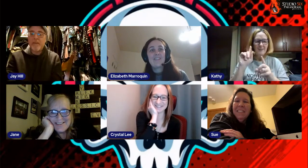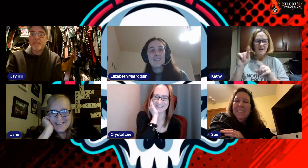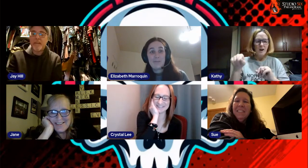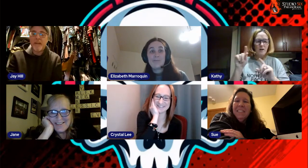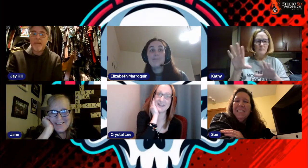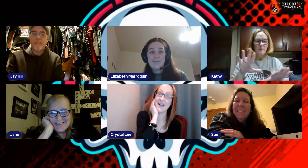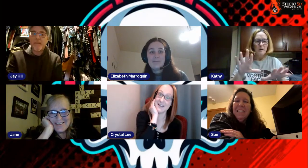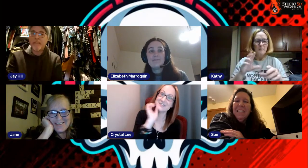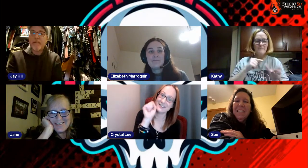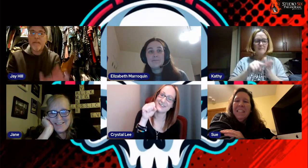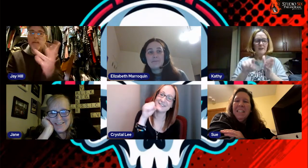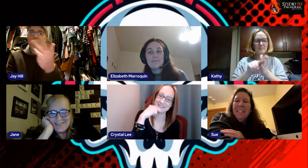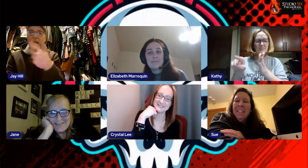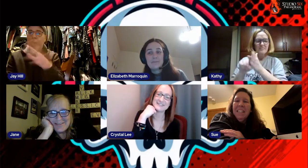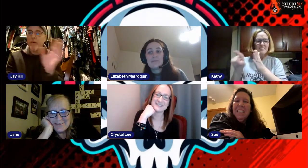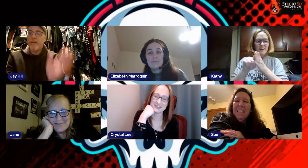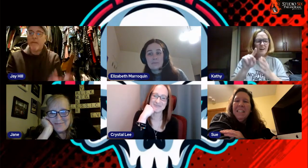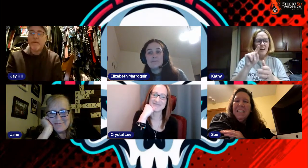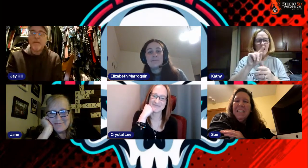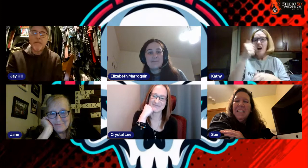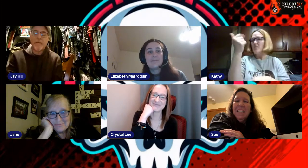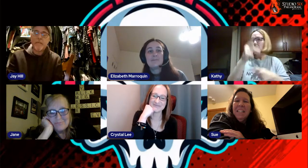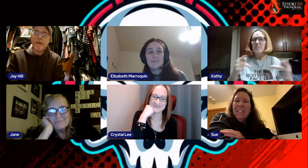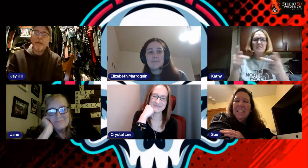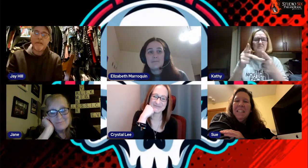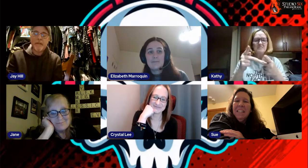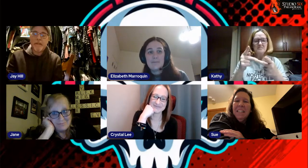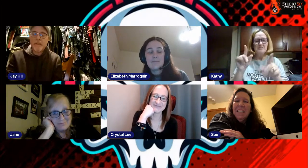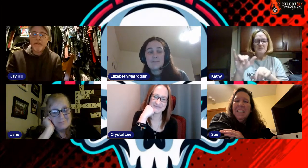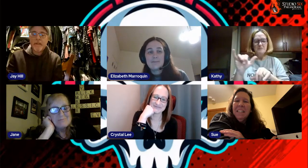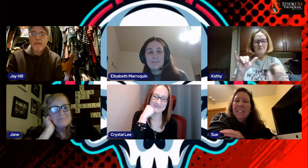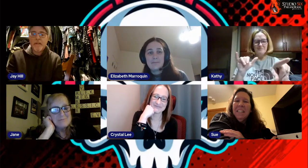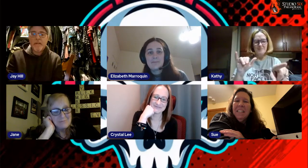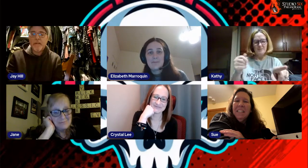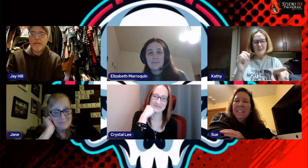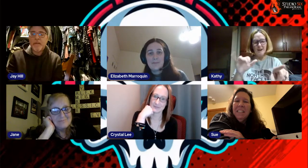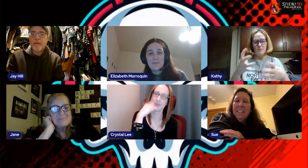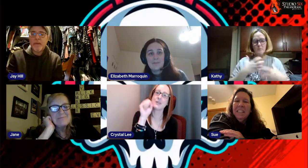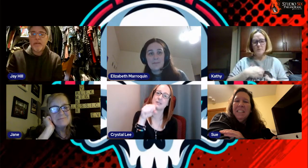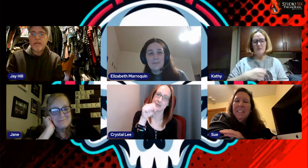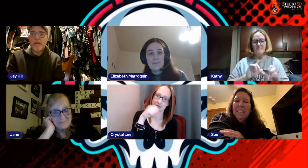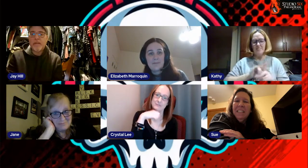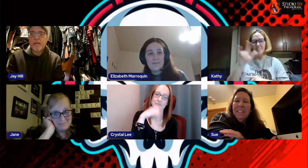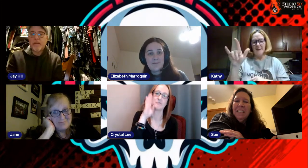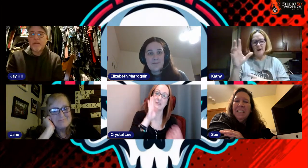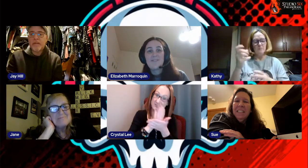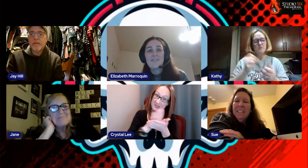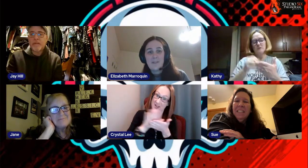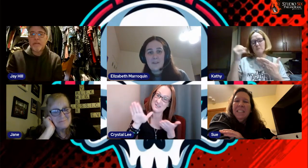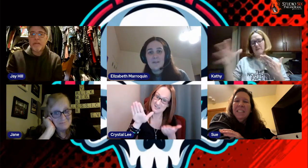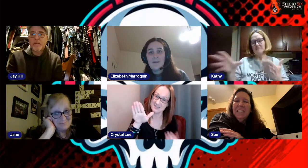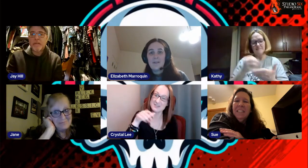my investigations other places, but it's just too expensive.